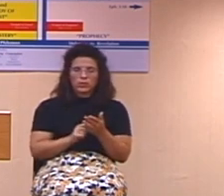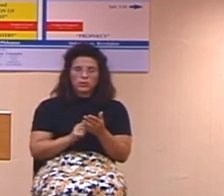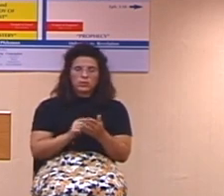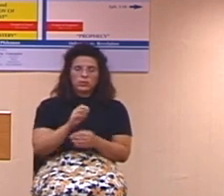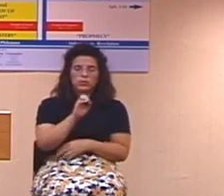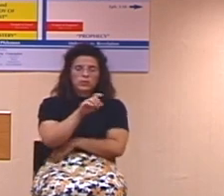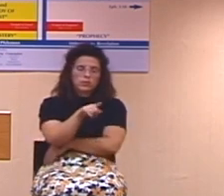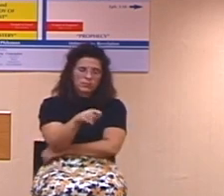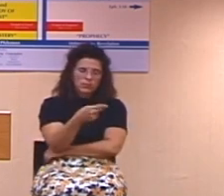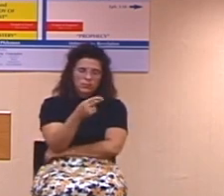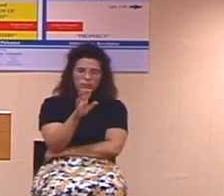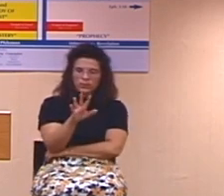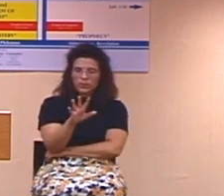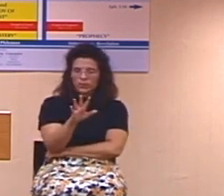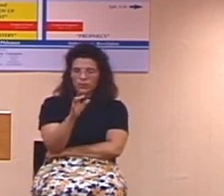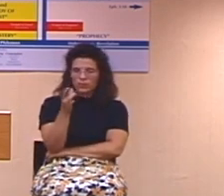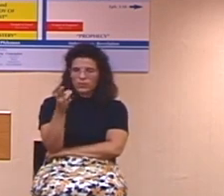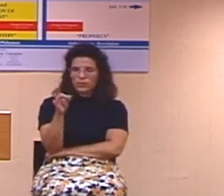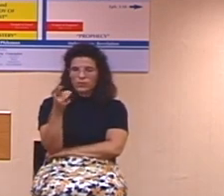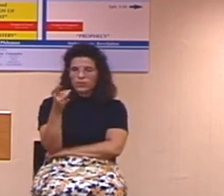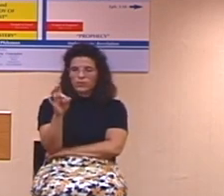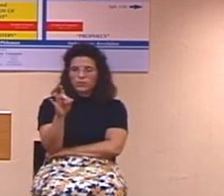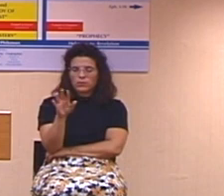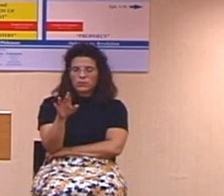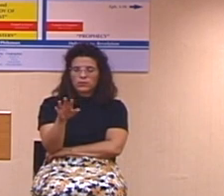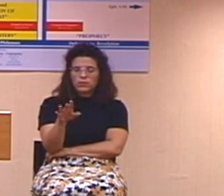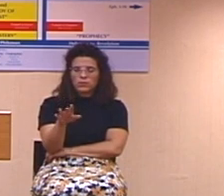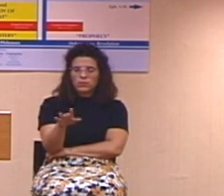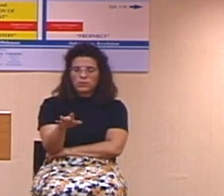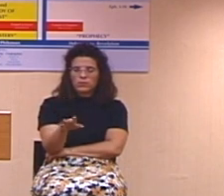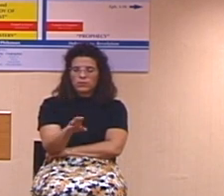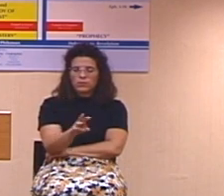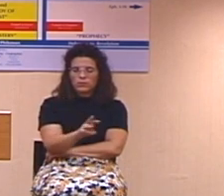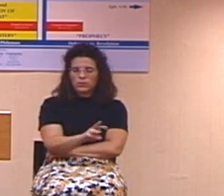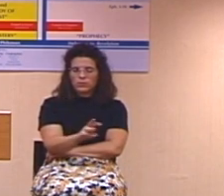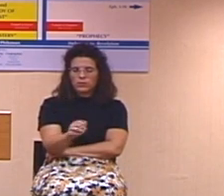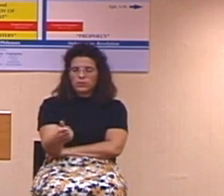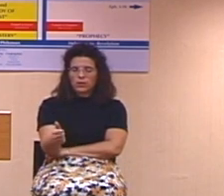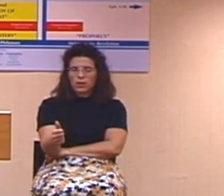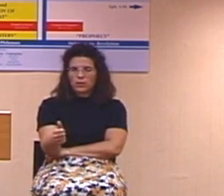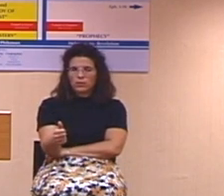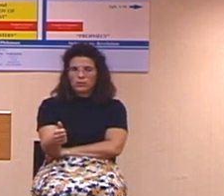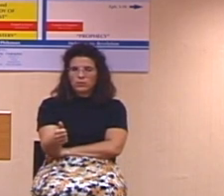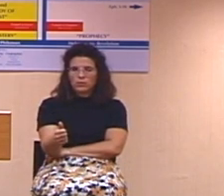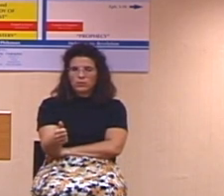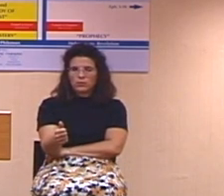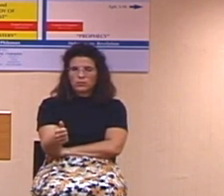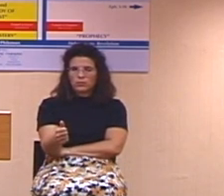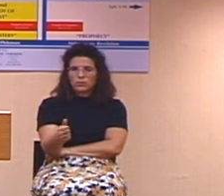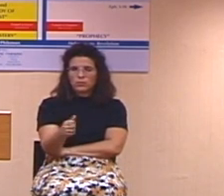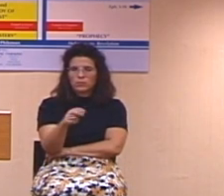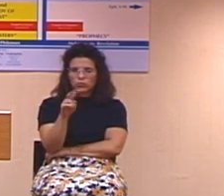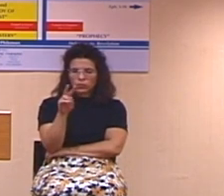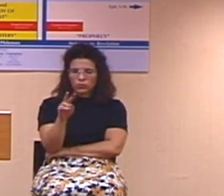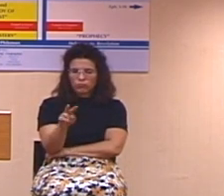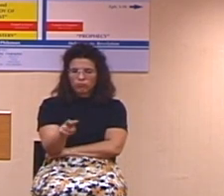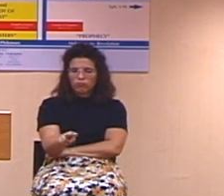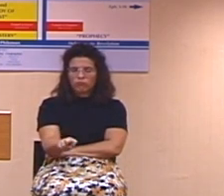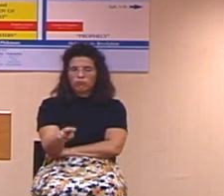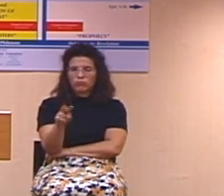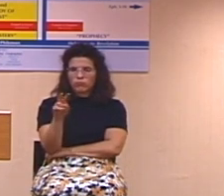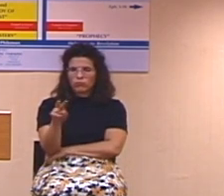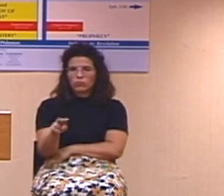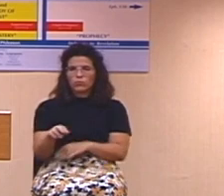5, and you start in verse 18, and you run down into chapter 6, 10, and you read how Paul